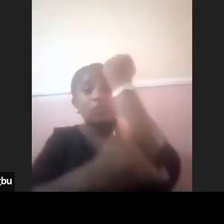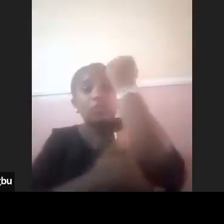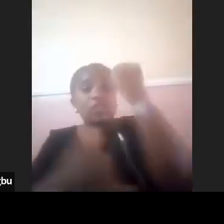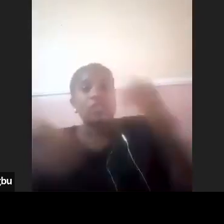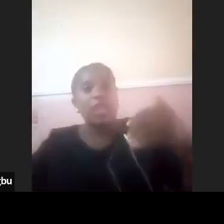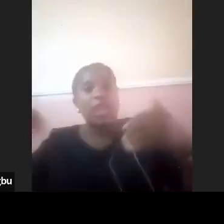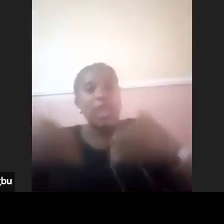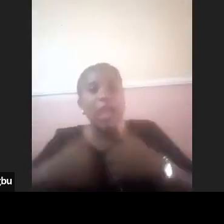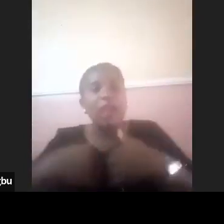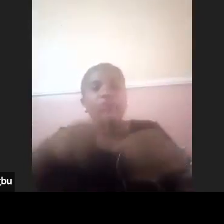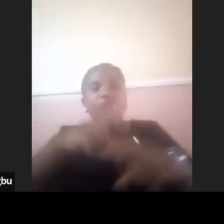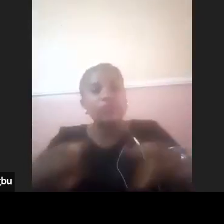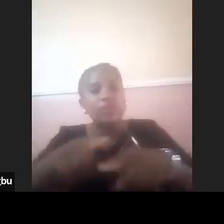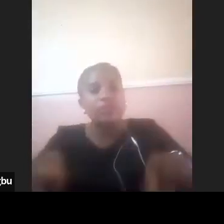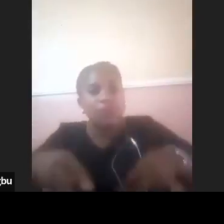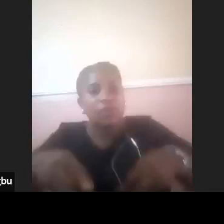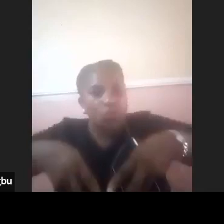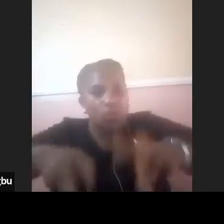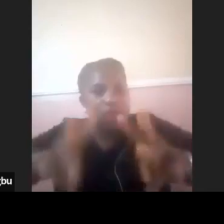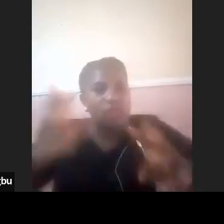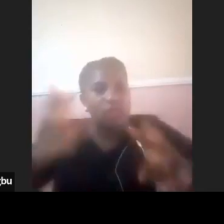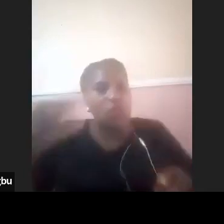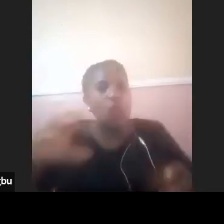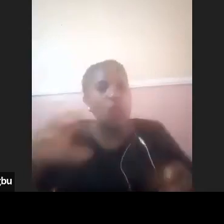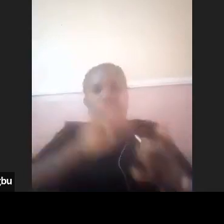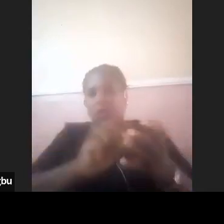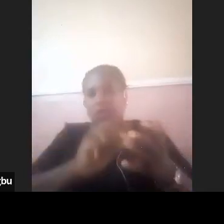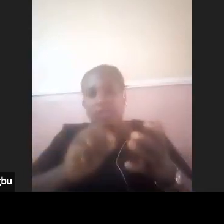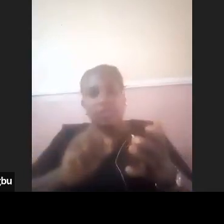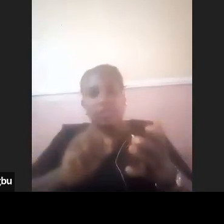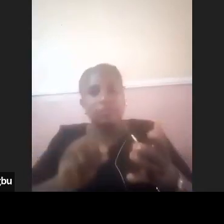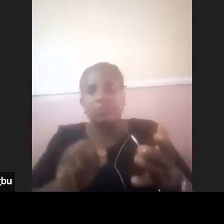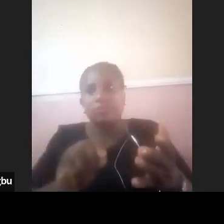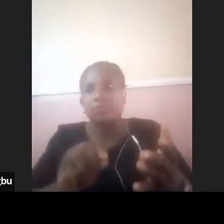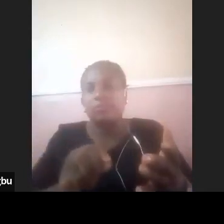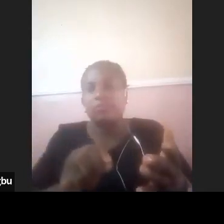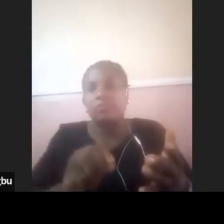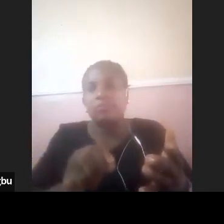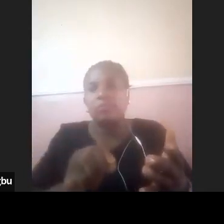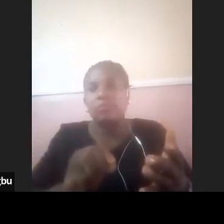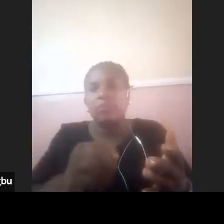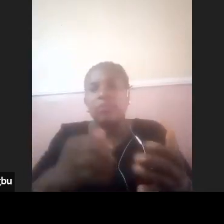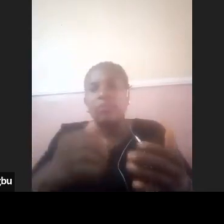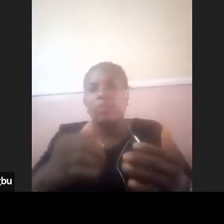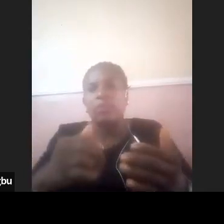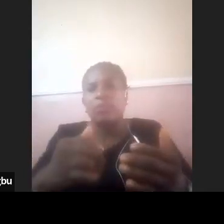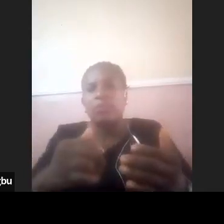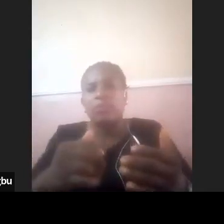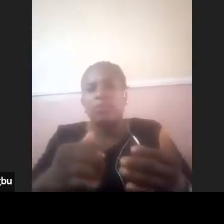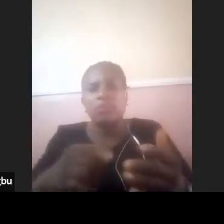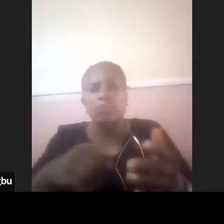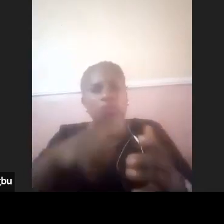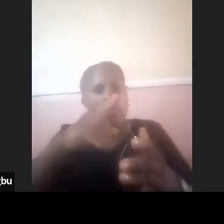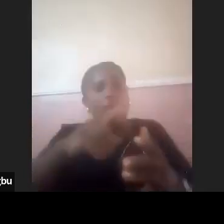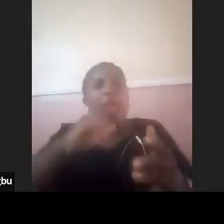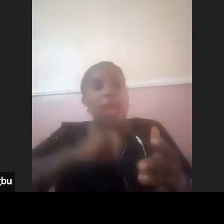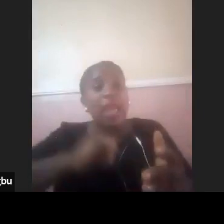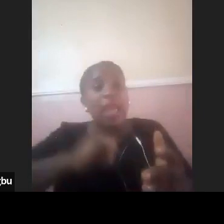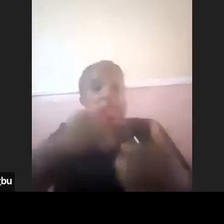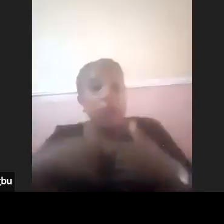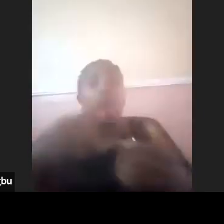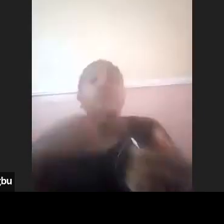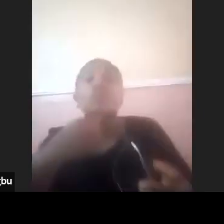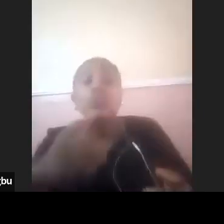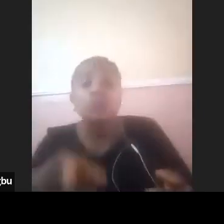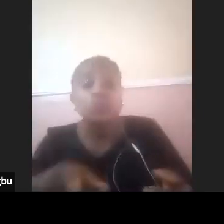to the community as well. So I gave what I want to do with the government. That's at the national level.